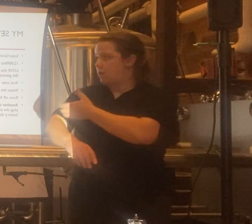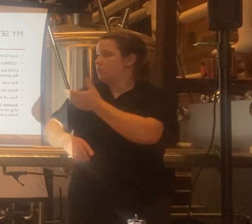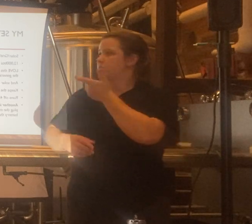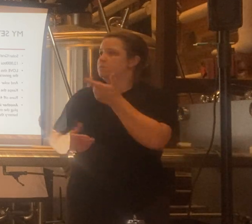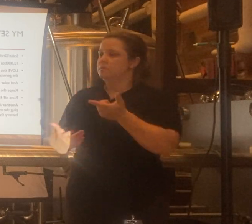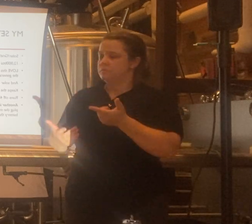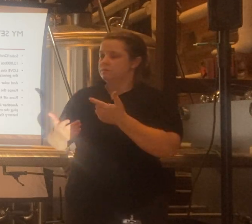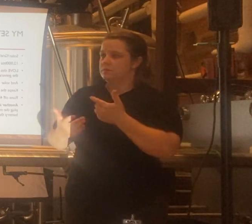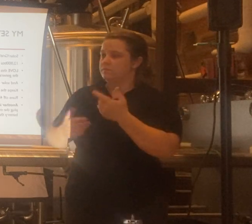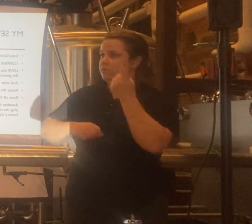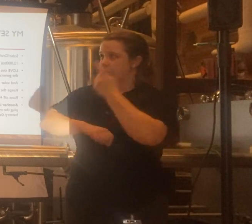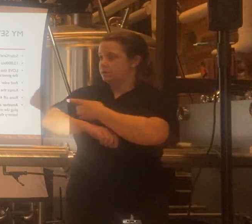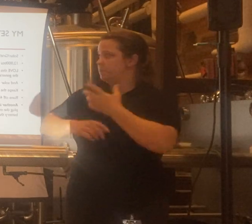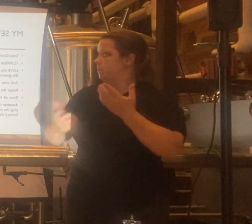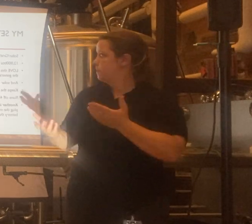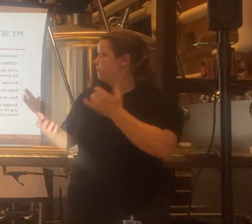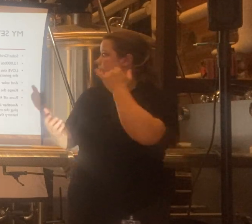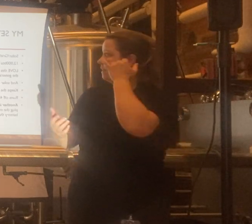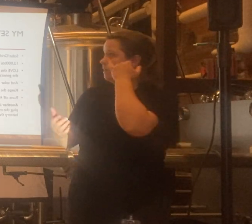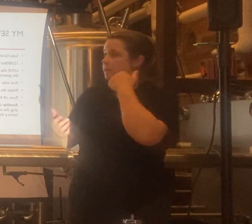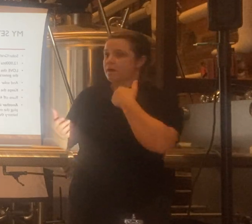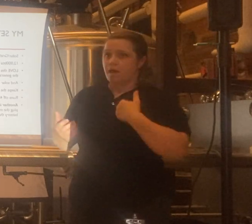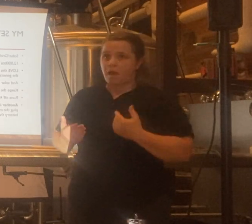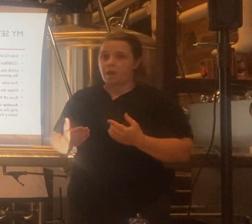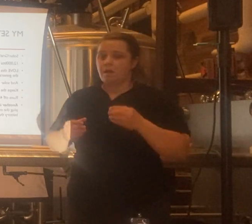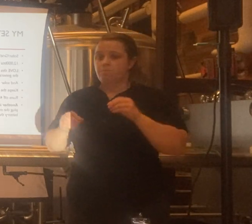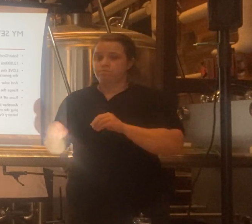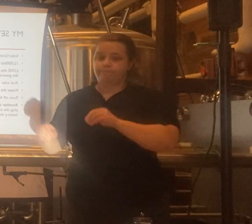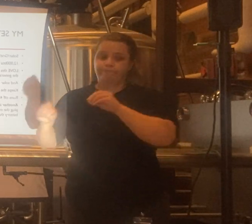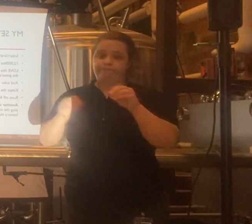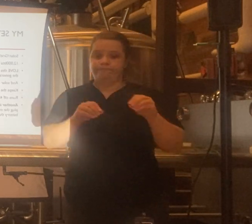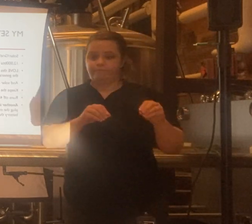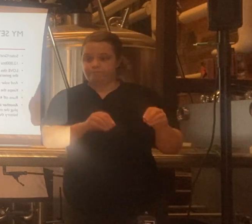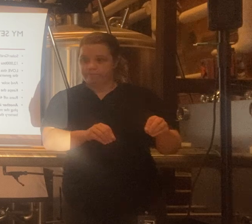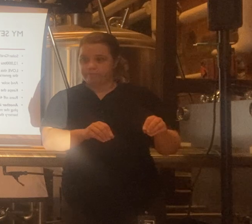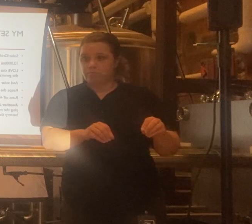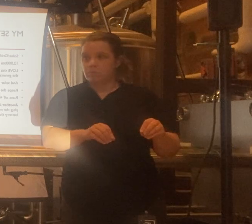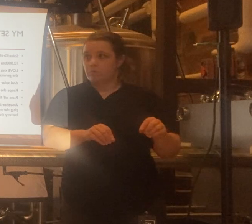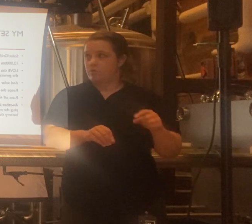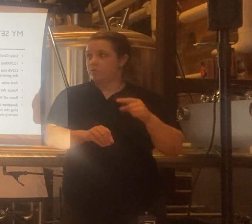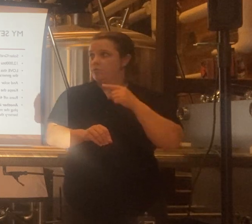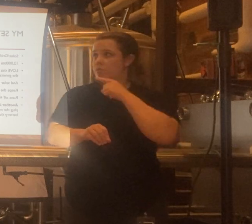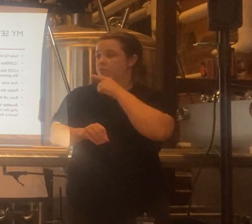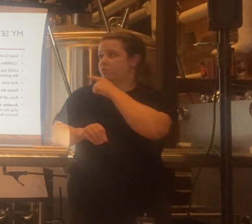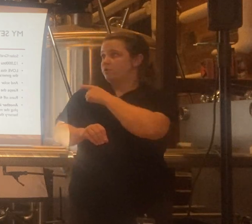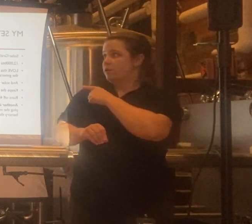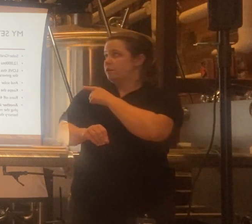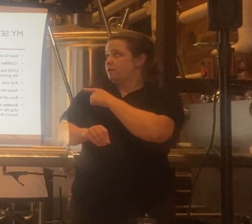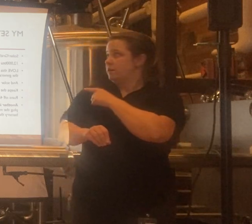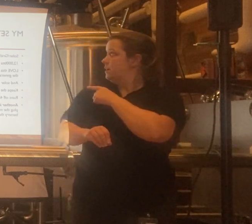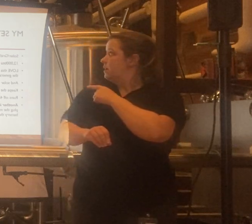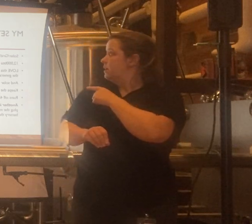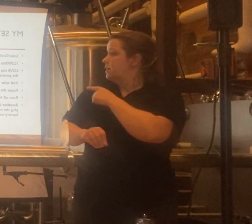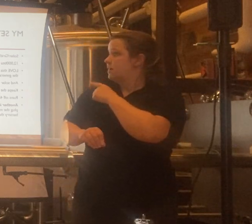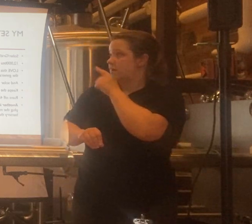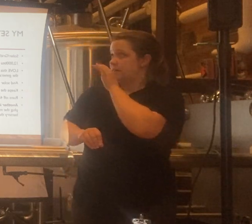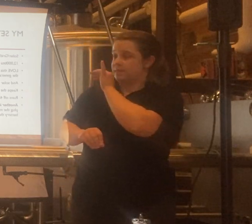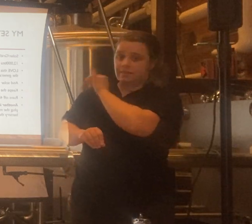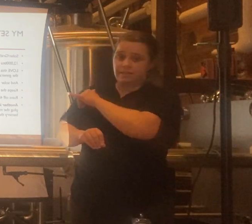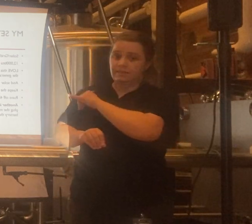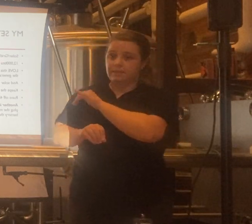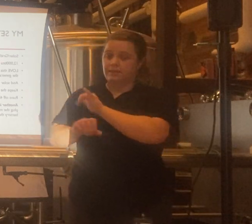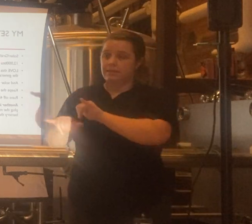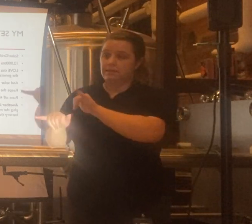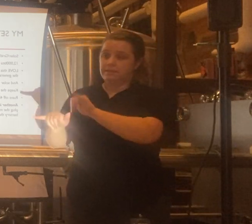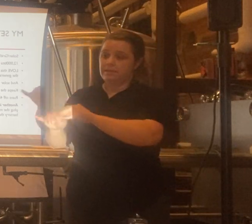And when I move, these panels will go with me. And so I'll take that first tracker and connect it to this, and that will stay with the house when I move. And that will produce plenty